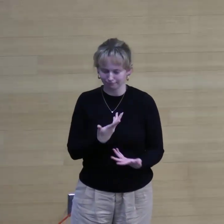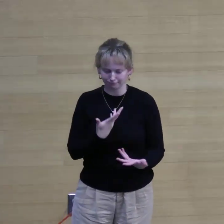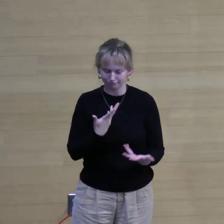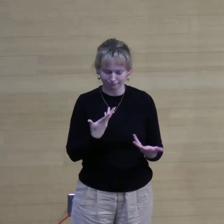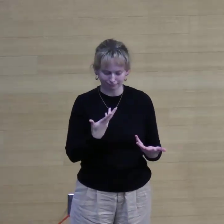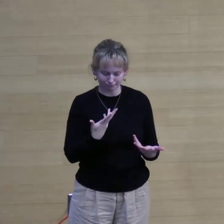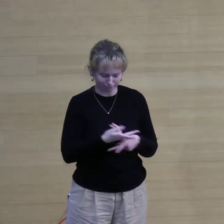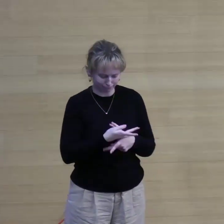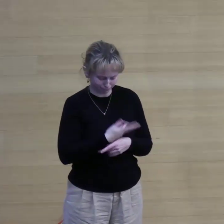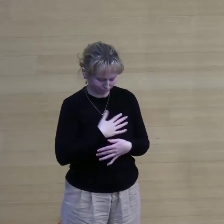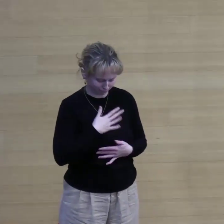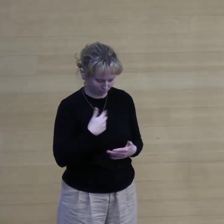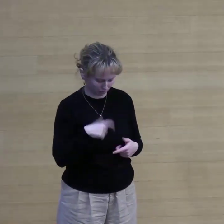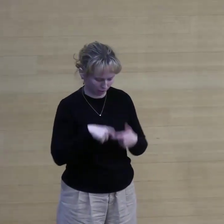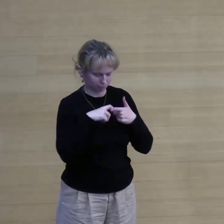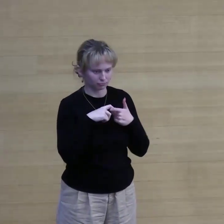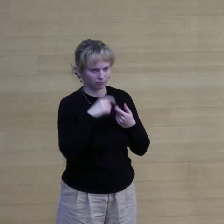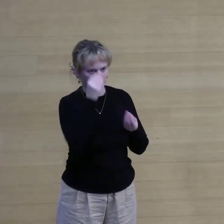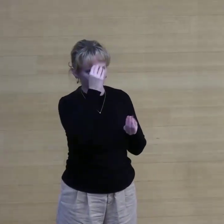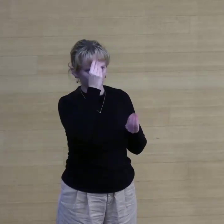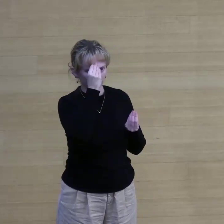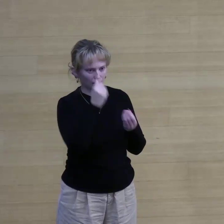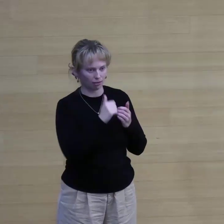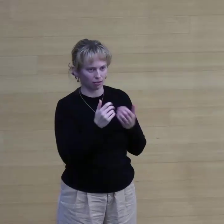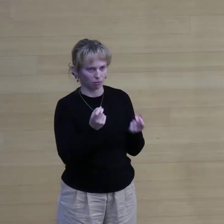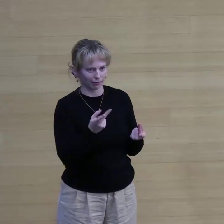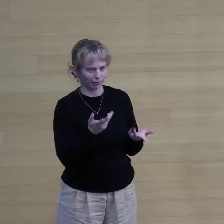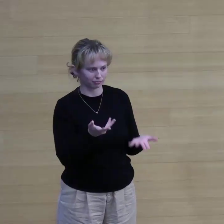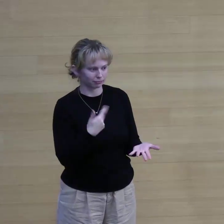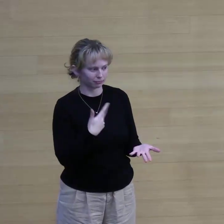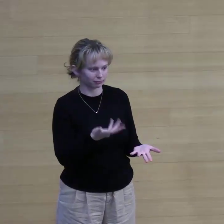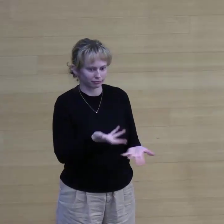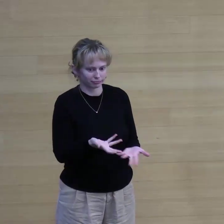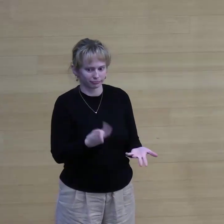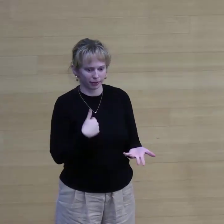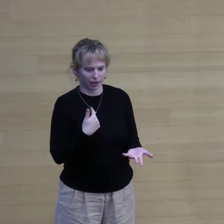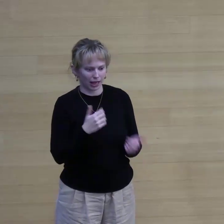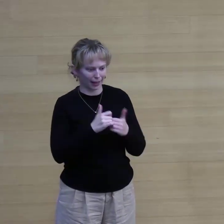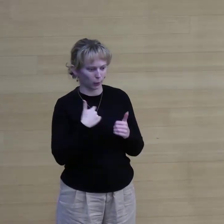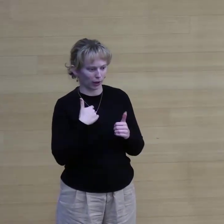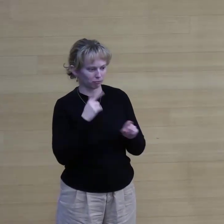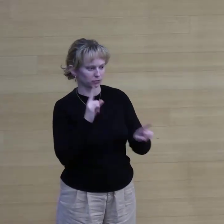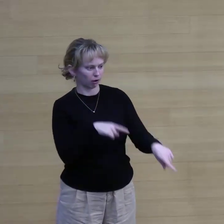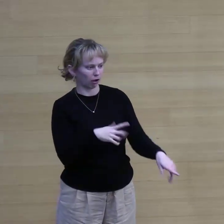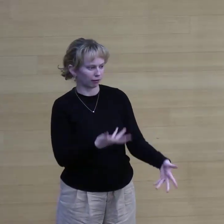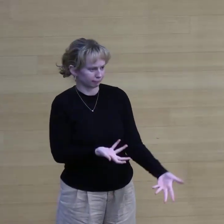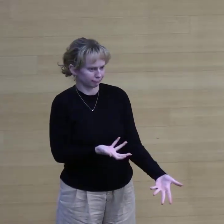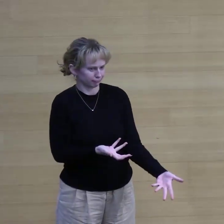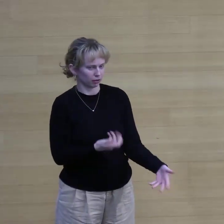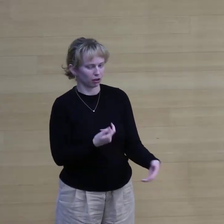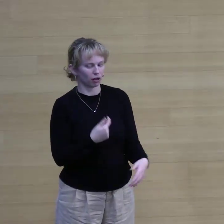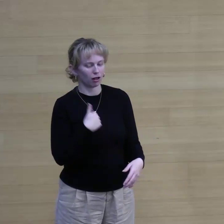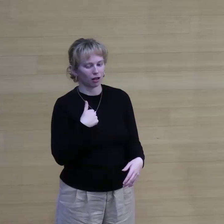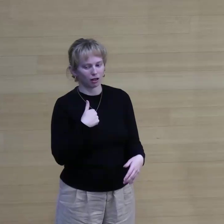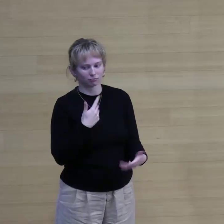myself pausing and thinking about, okay, like, what are the different ways that I choose to respond to it in this moment? Like, do